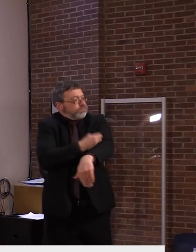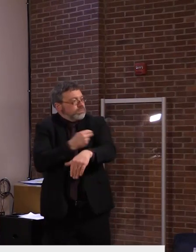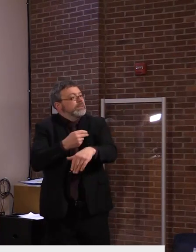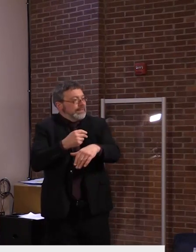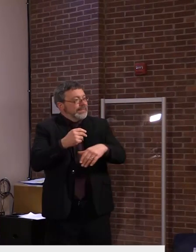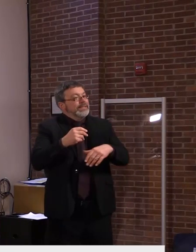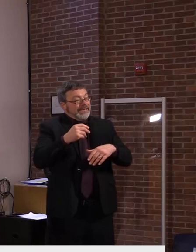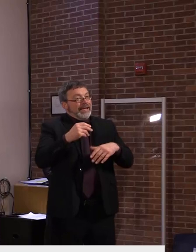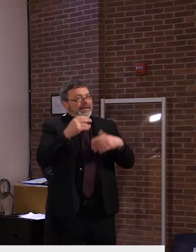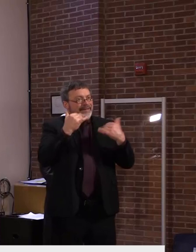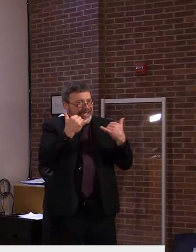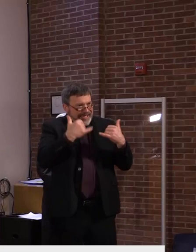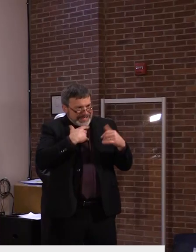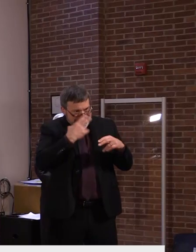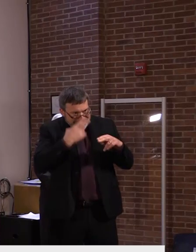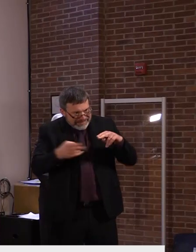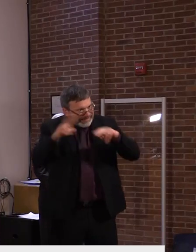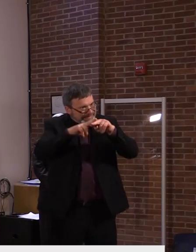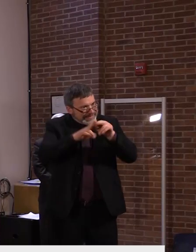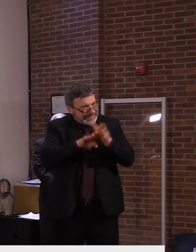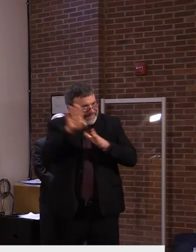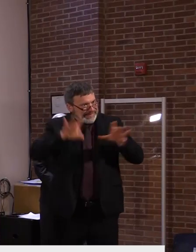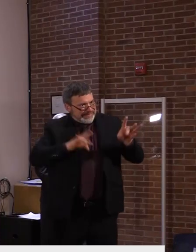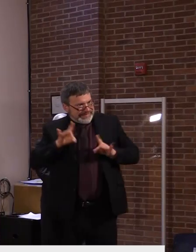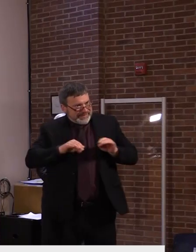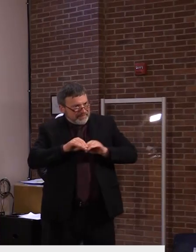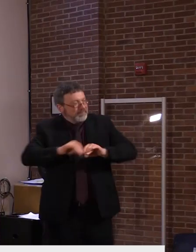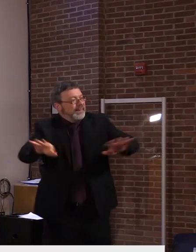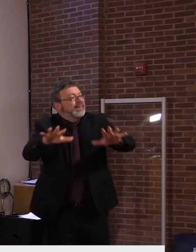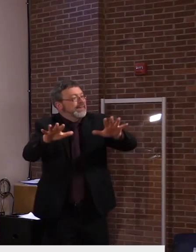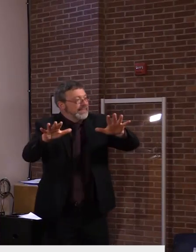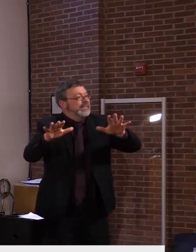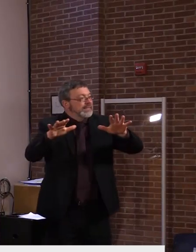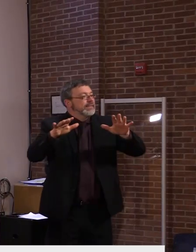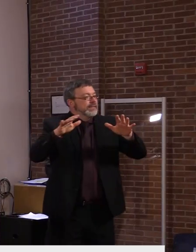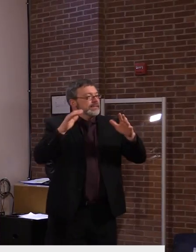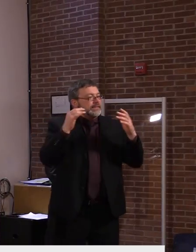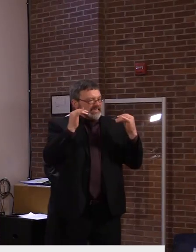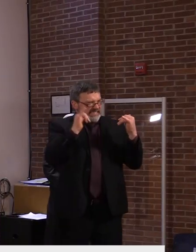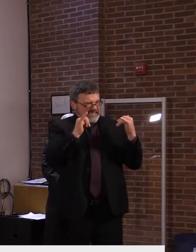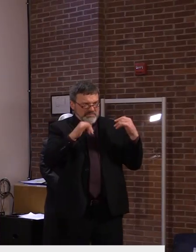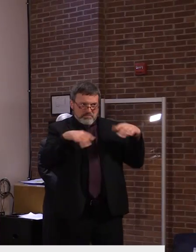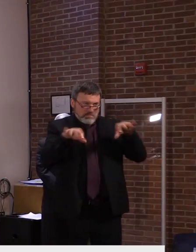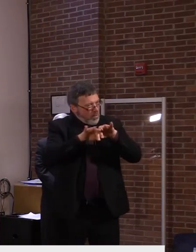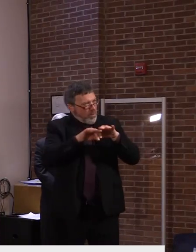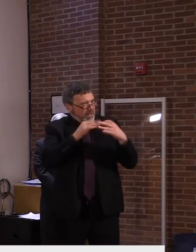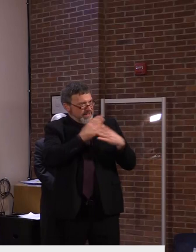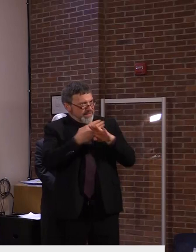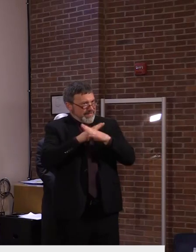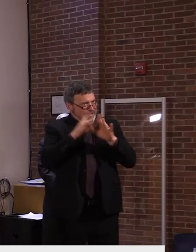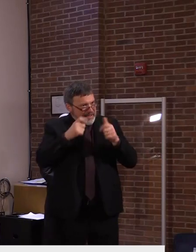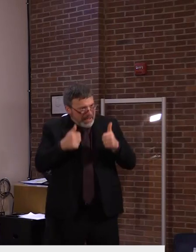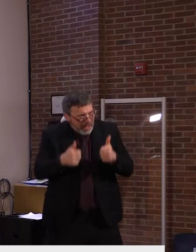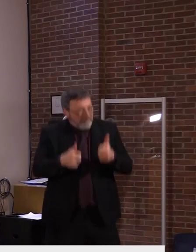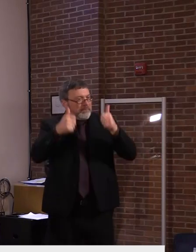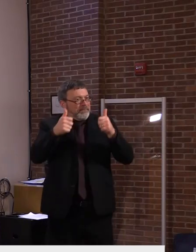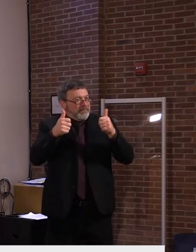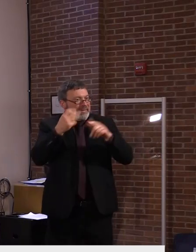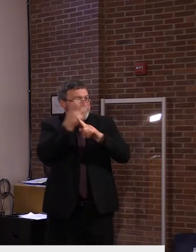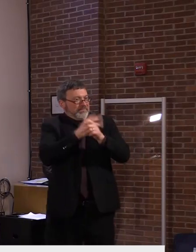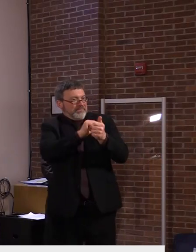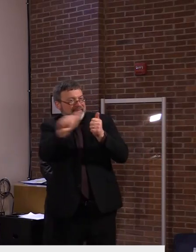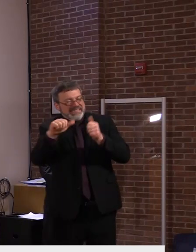and getting together over the holidays, boosters really do benefit us all. The shots are